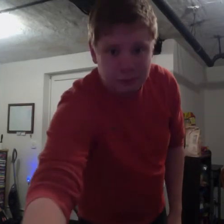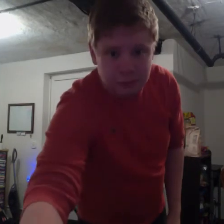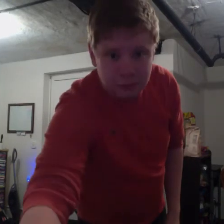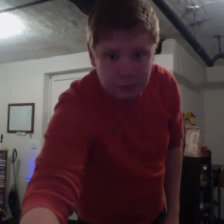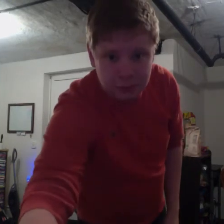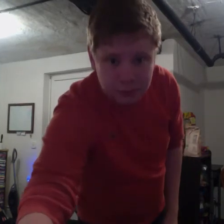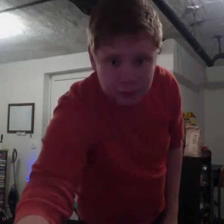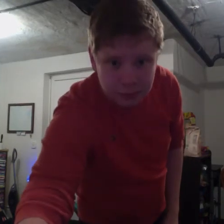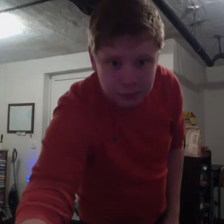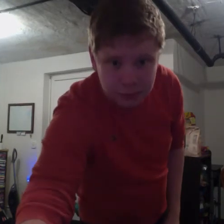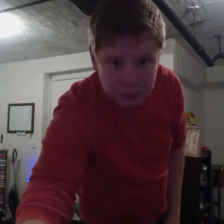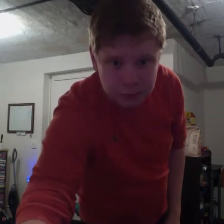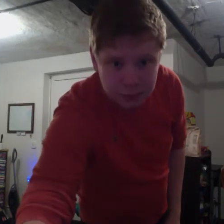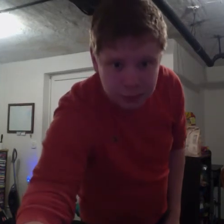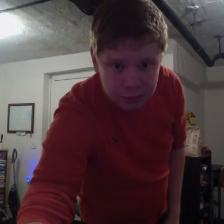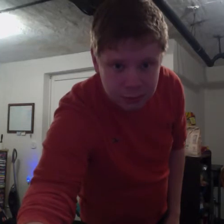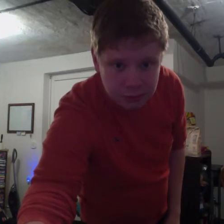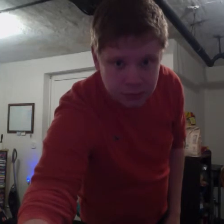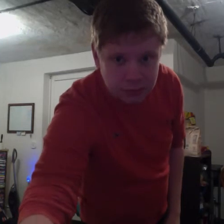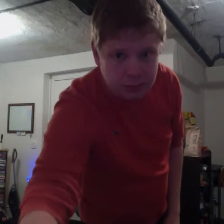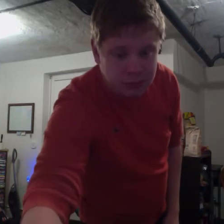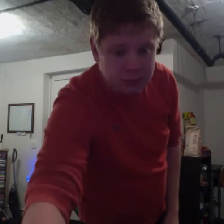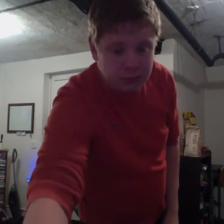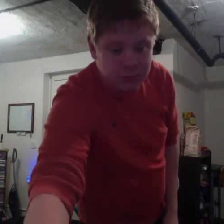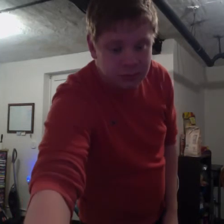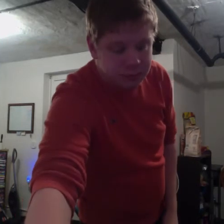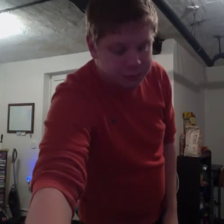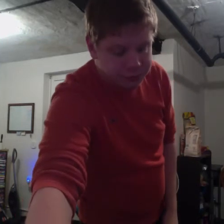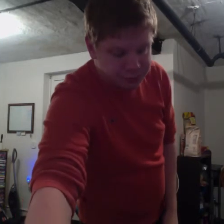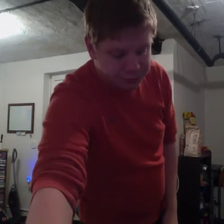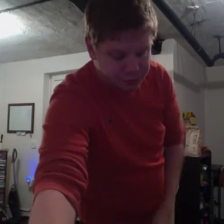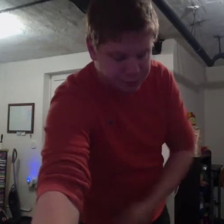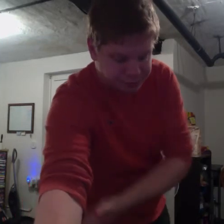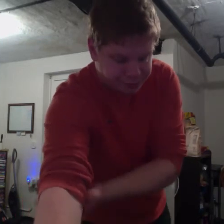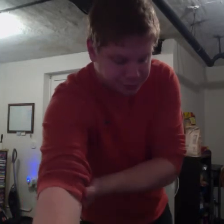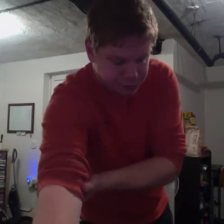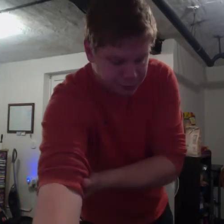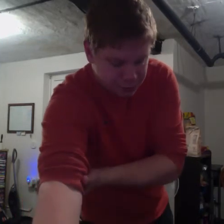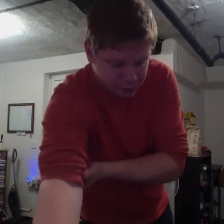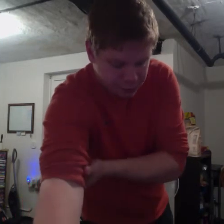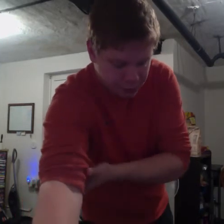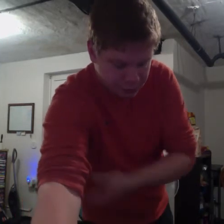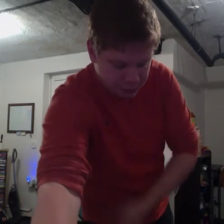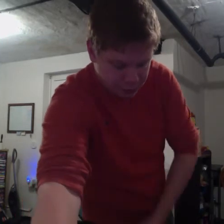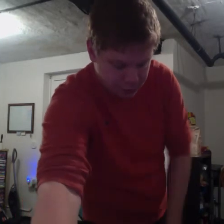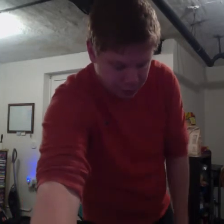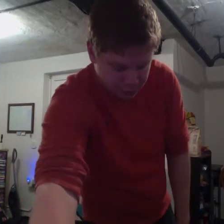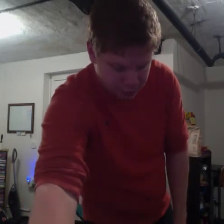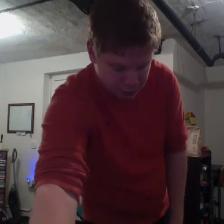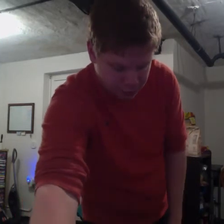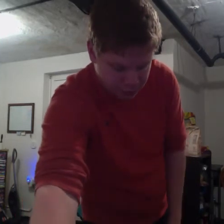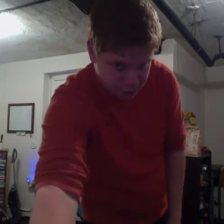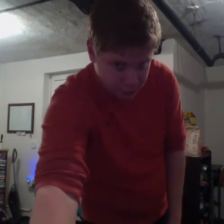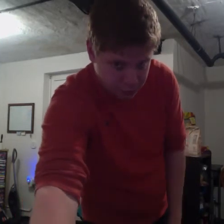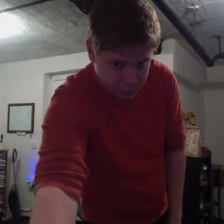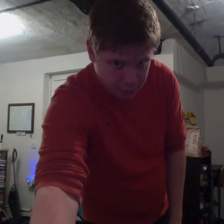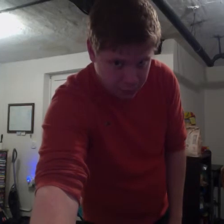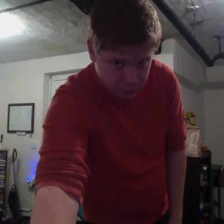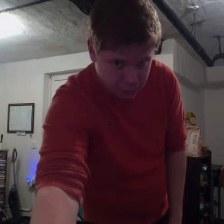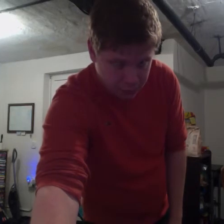I proposed a variety of sample scenarios along these lines, such as how would you handle a mad genius taking over the Empire State Building, or a group